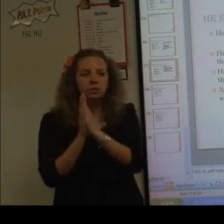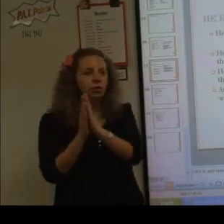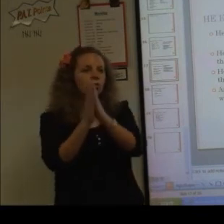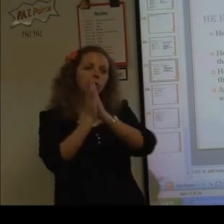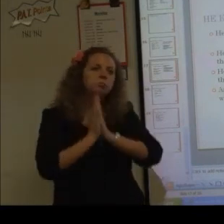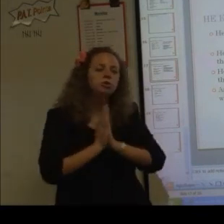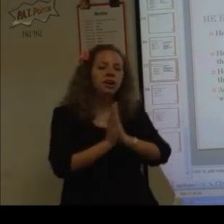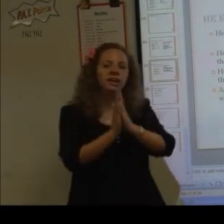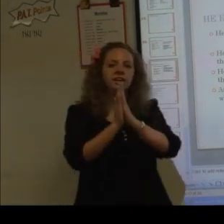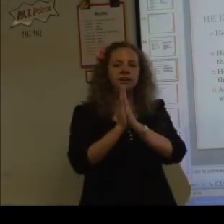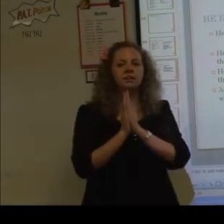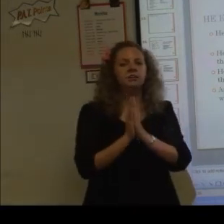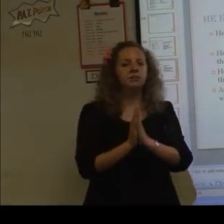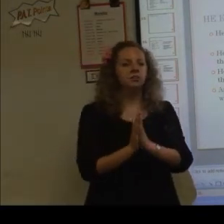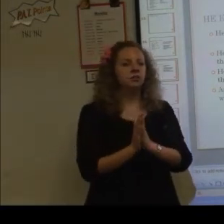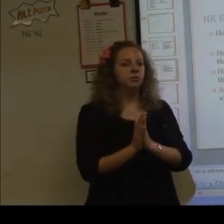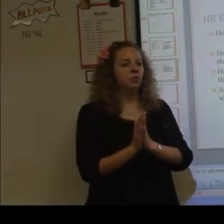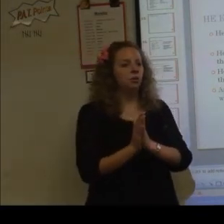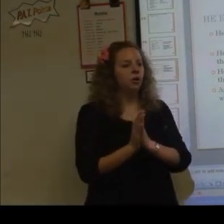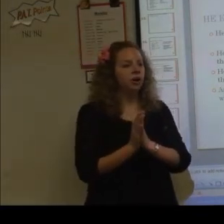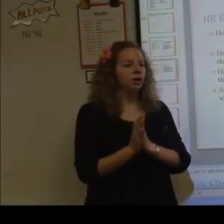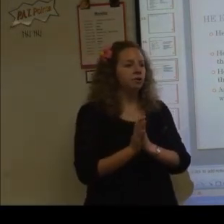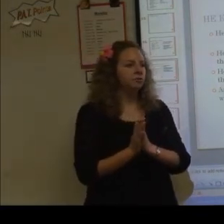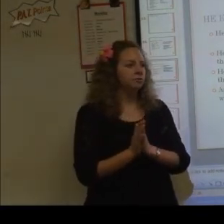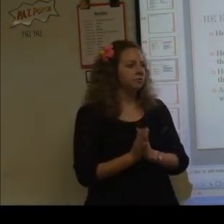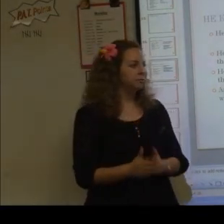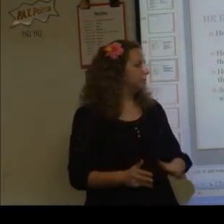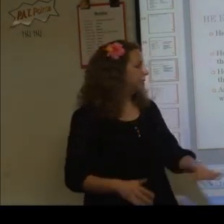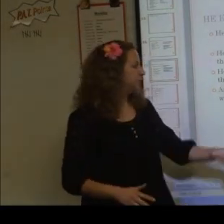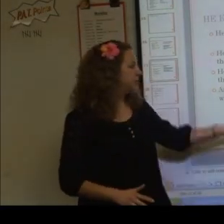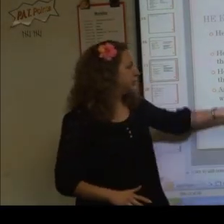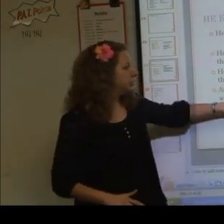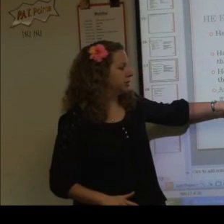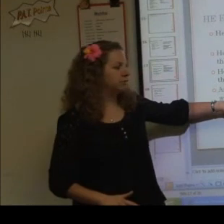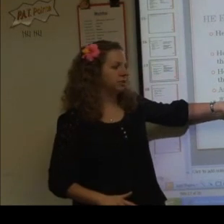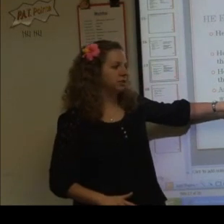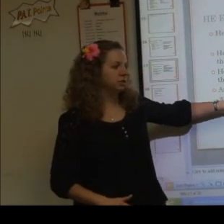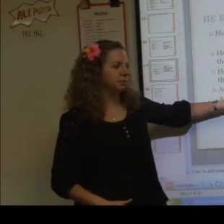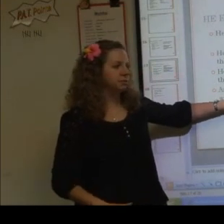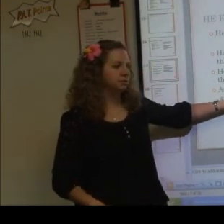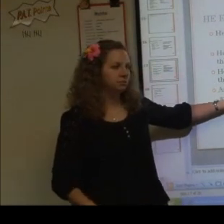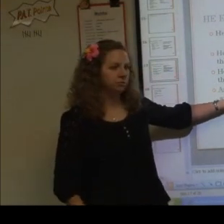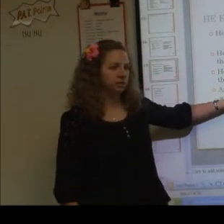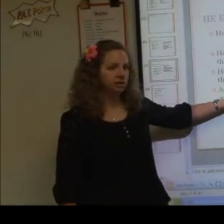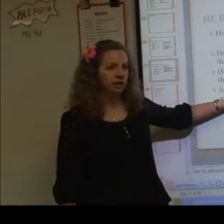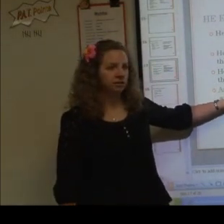requesting or praying, or what are we doing for this word, for this concept, for this sign?